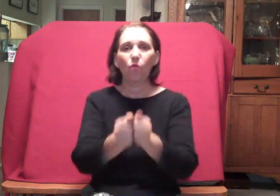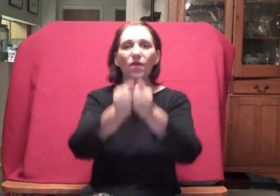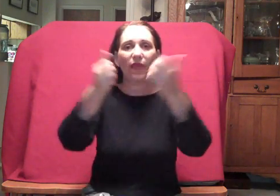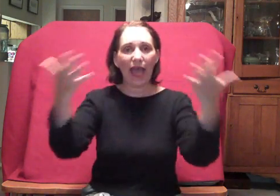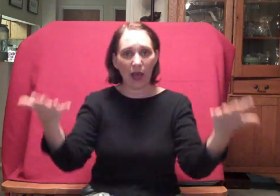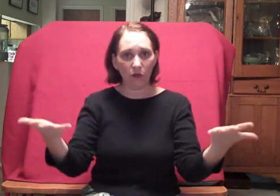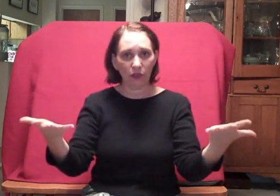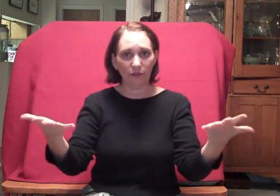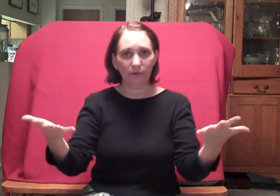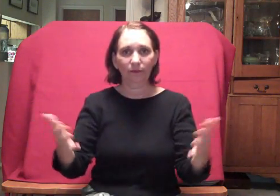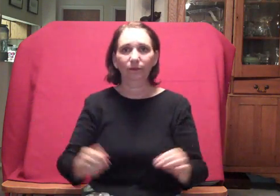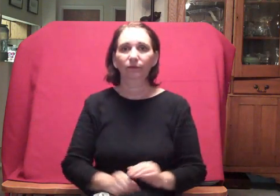without.